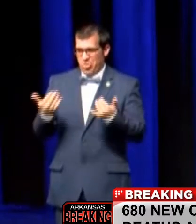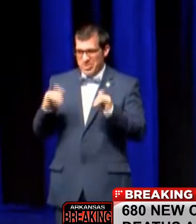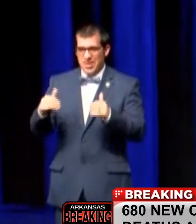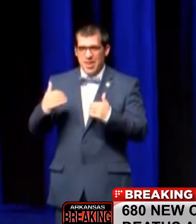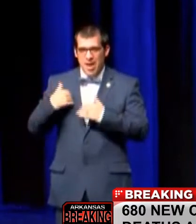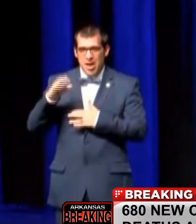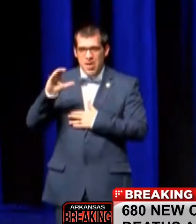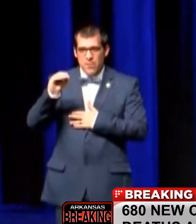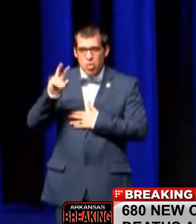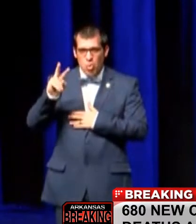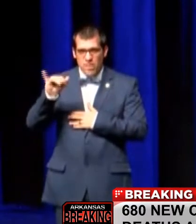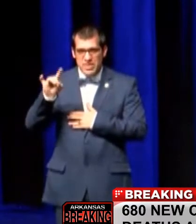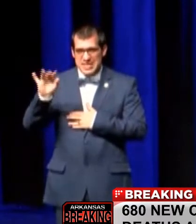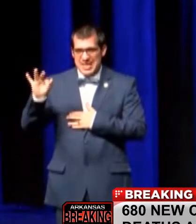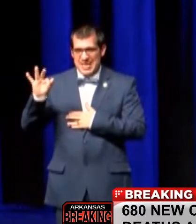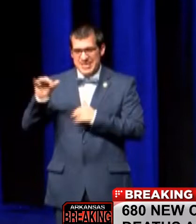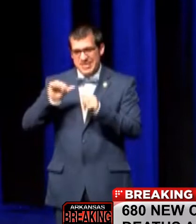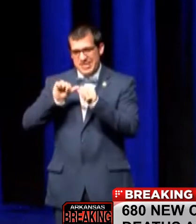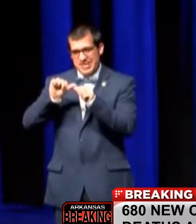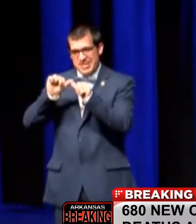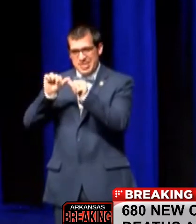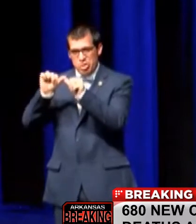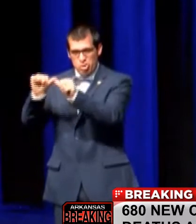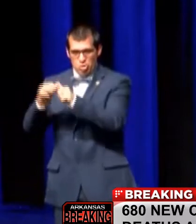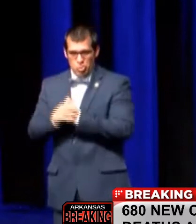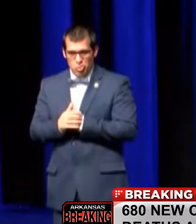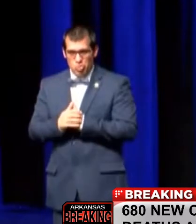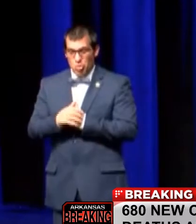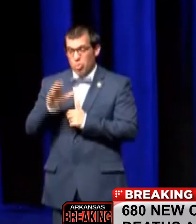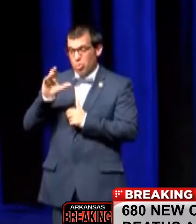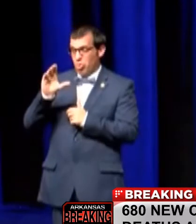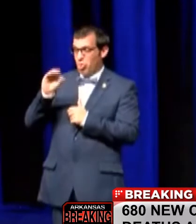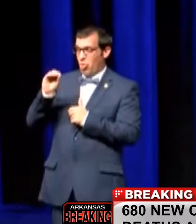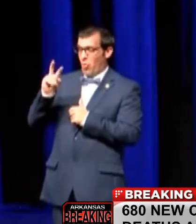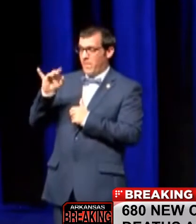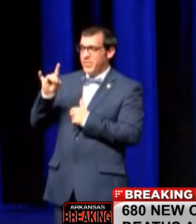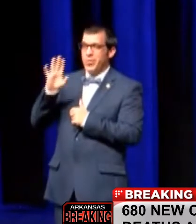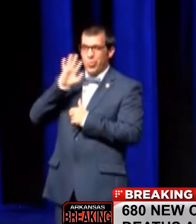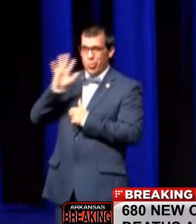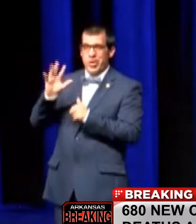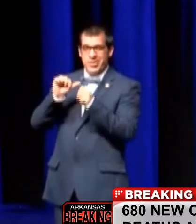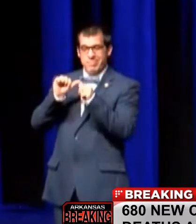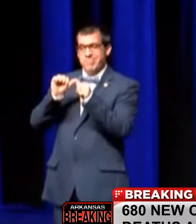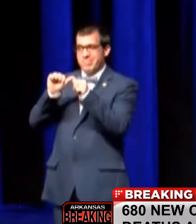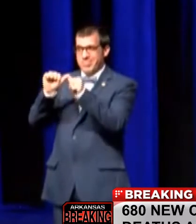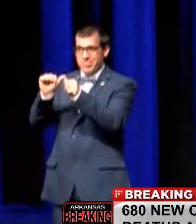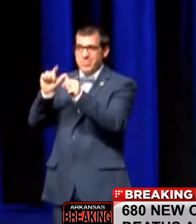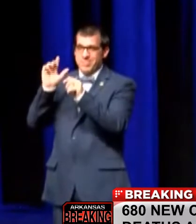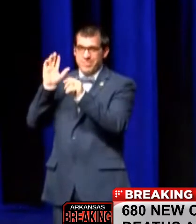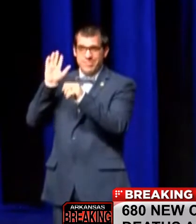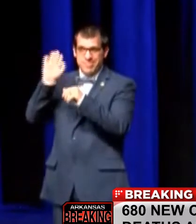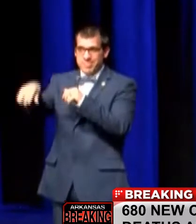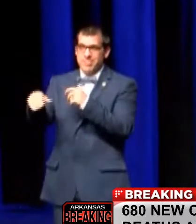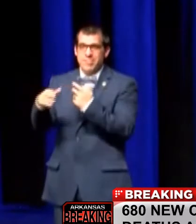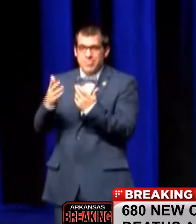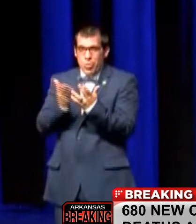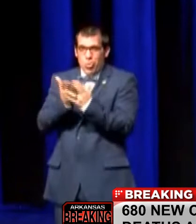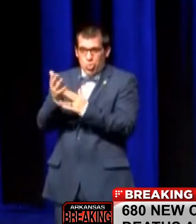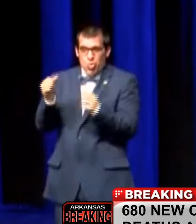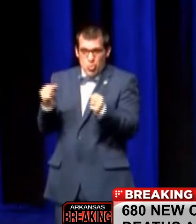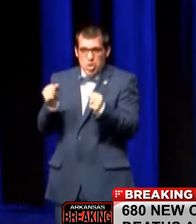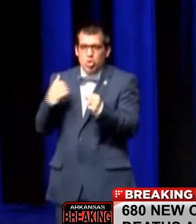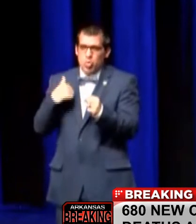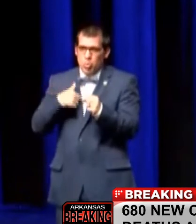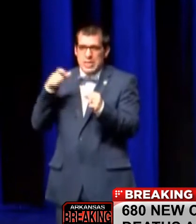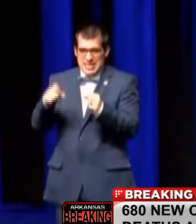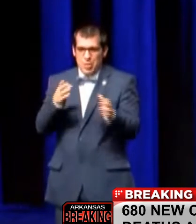pandemic that continues on. It will be with us for a while. It will be with us through the winter, and we need to prepare and get our